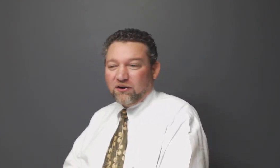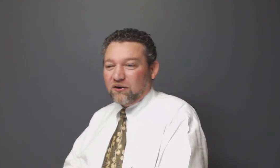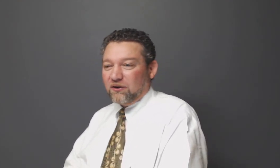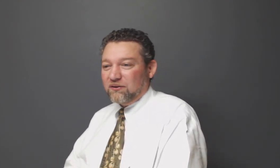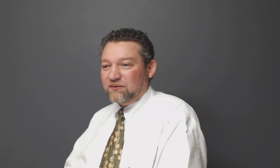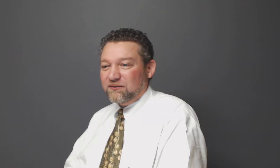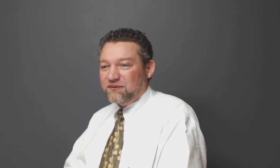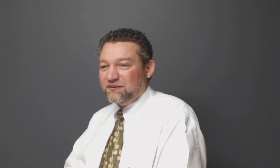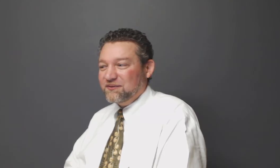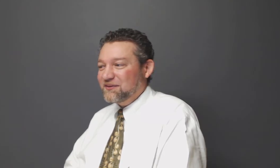all the